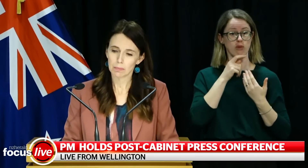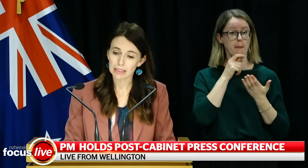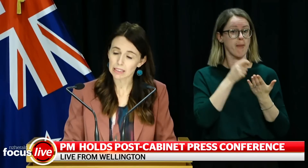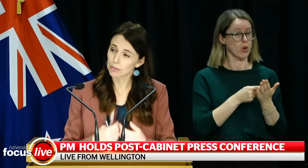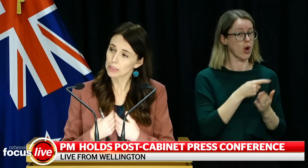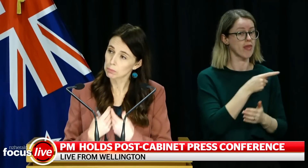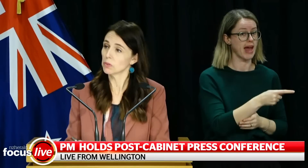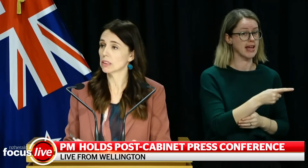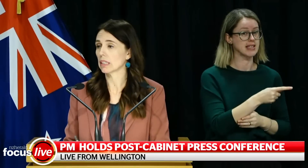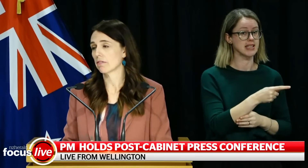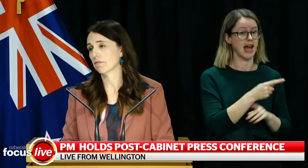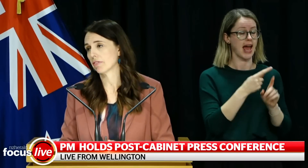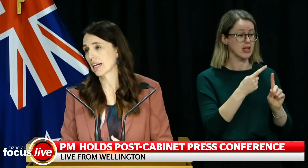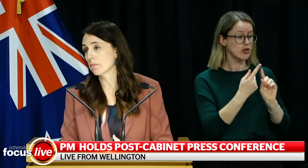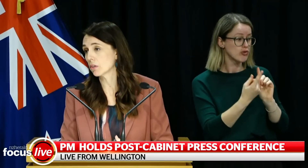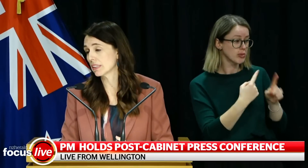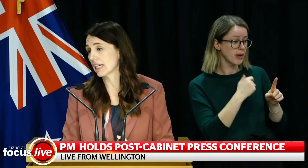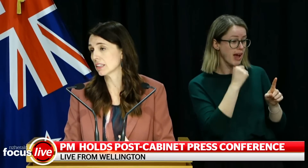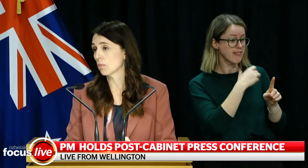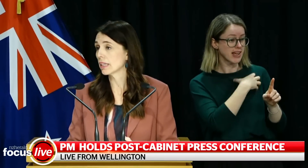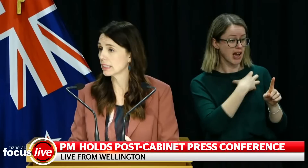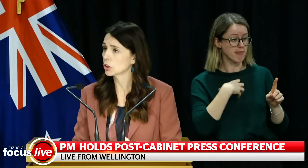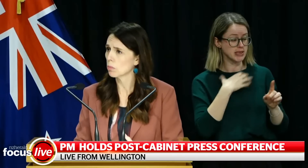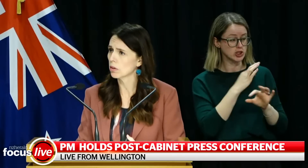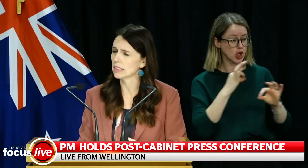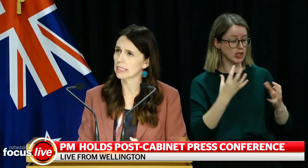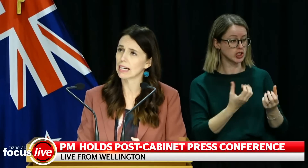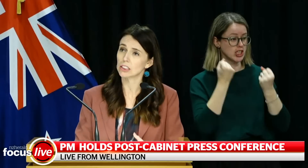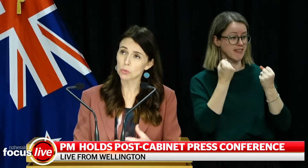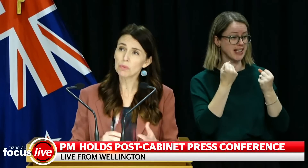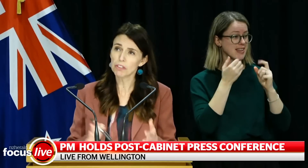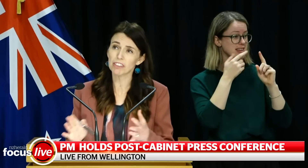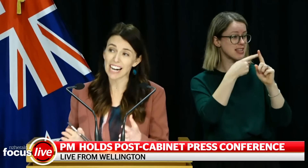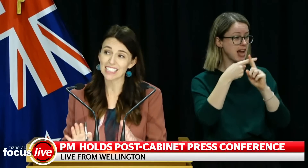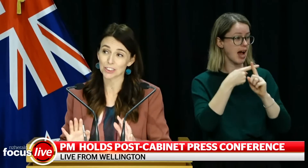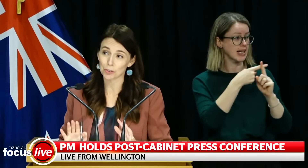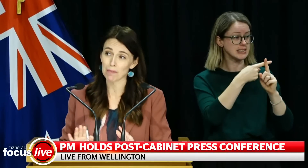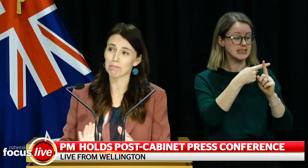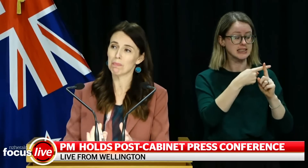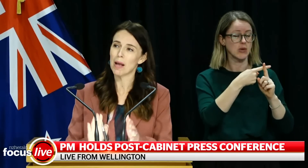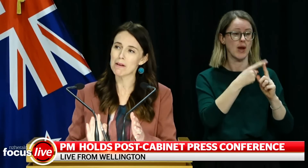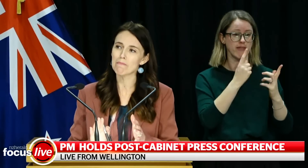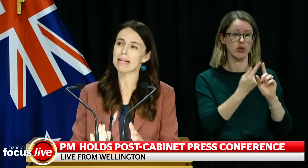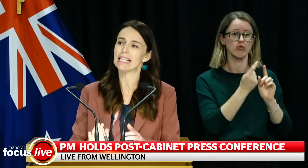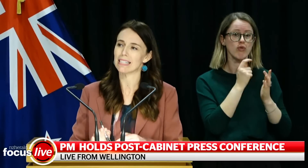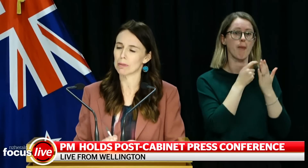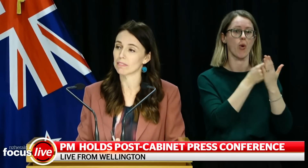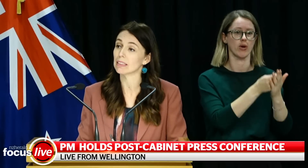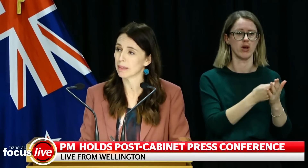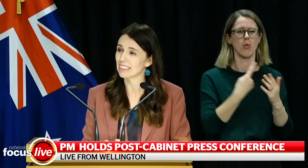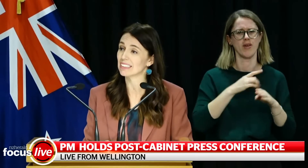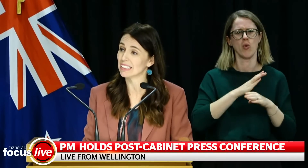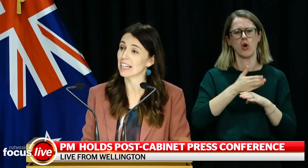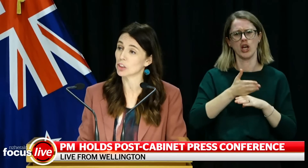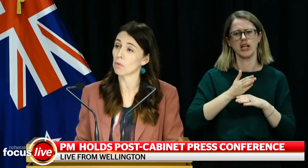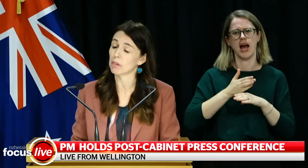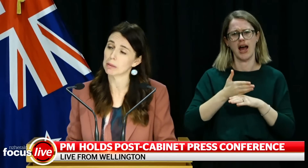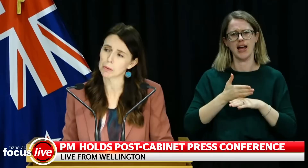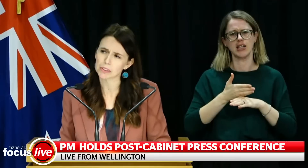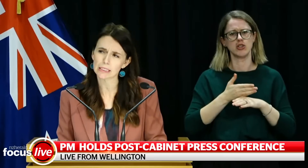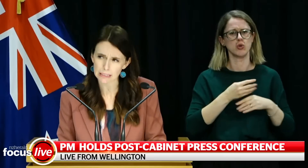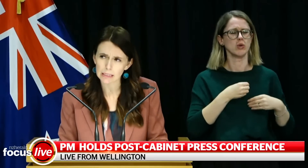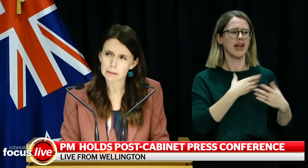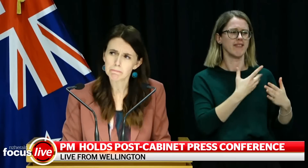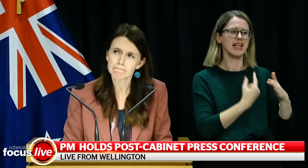that, but to give a response if the government of the day is not meeting their child poverty targets. So we've worked very hard to try and embed a bit of independence in that child